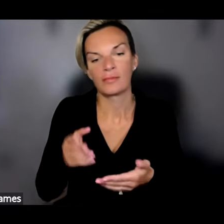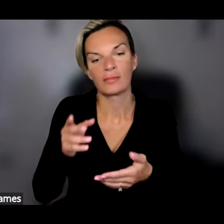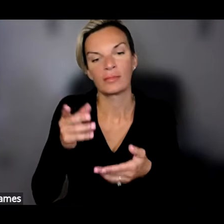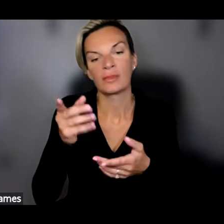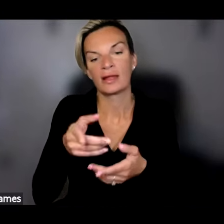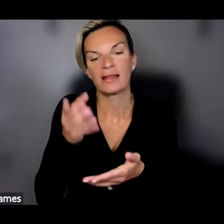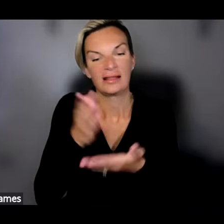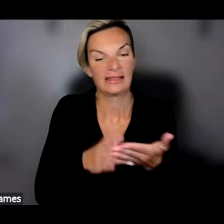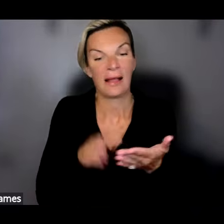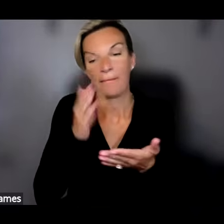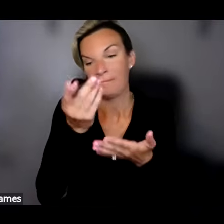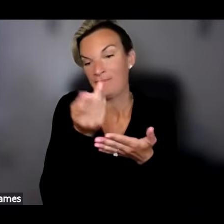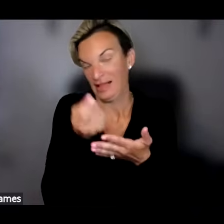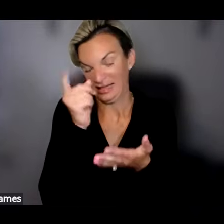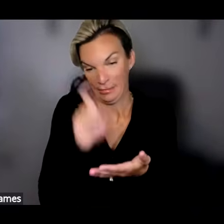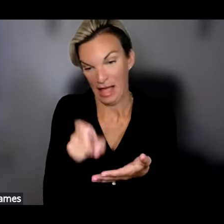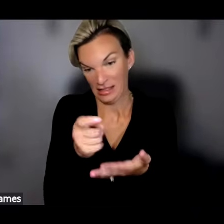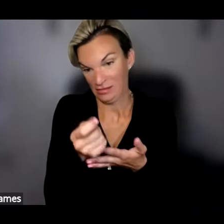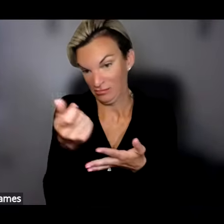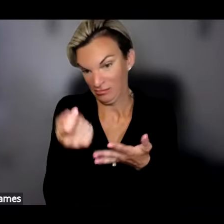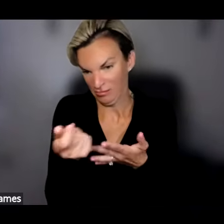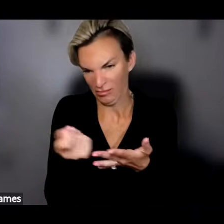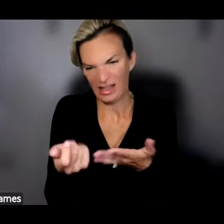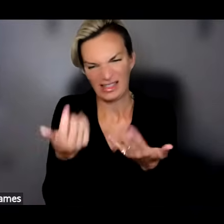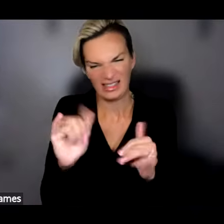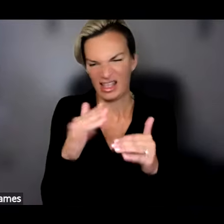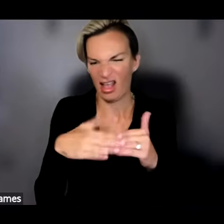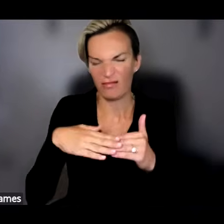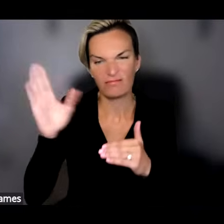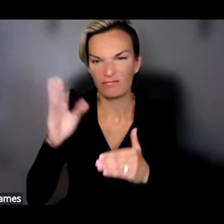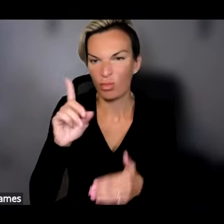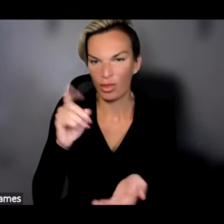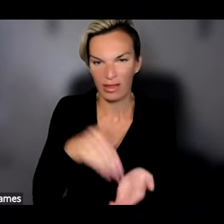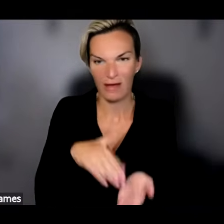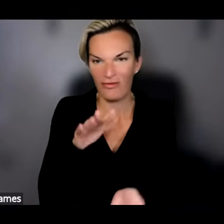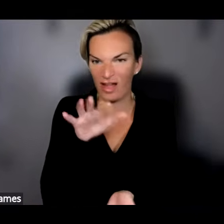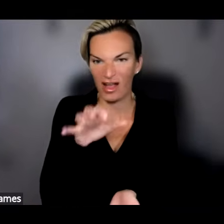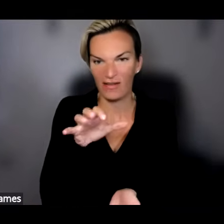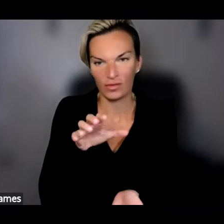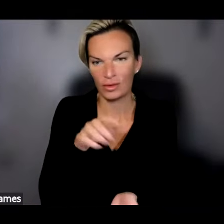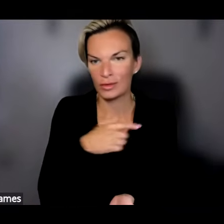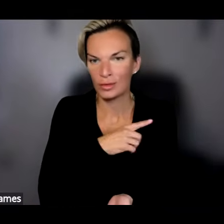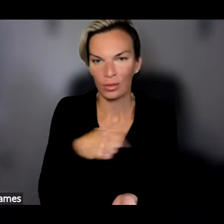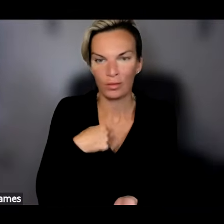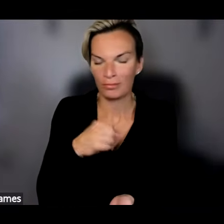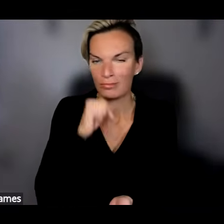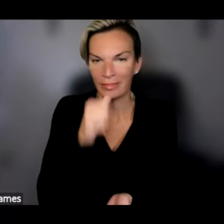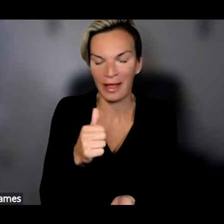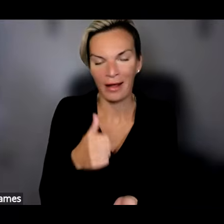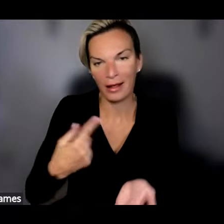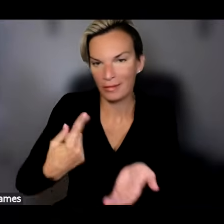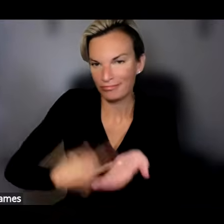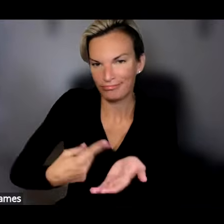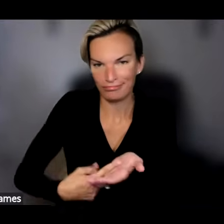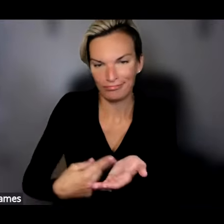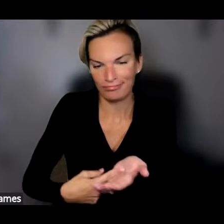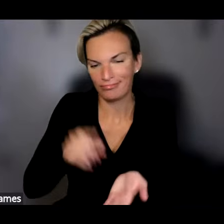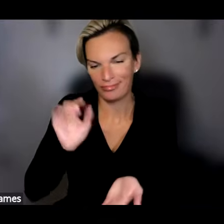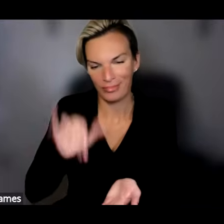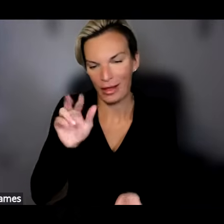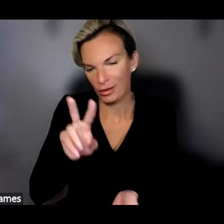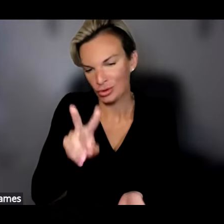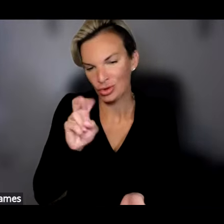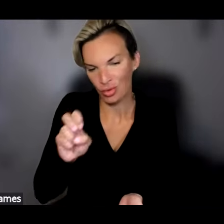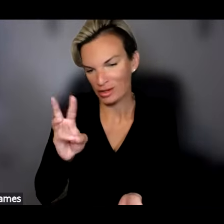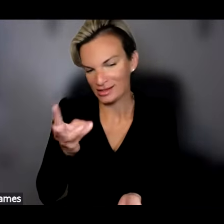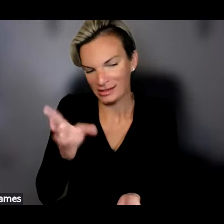enough to take her under the 1,500. So we didn't grapple with those additional 268 signatures that were challenged. There's also an